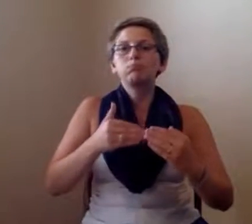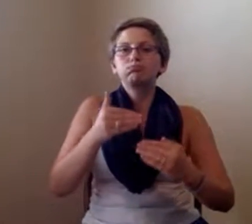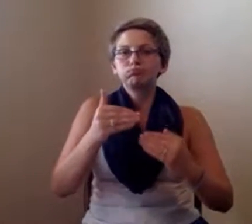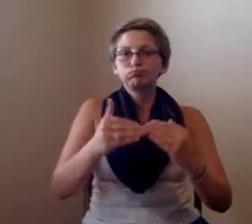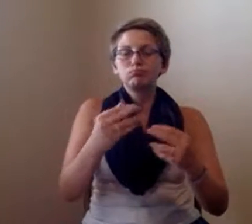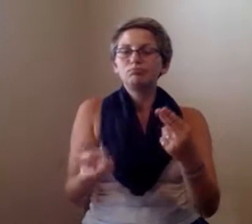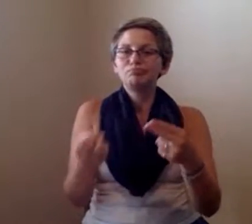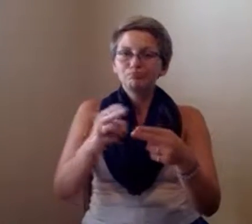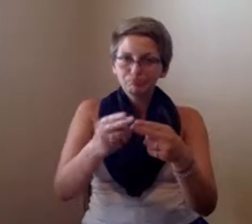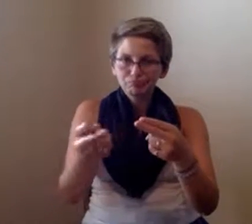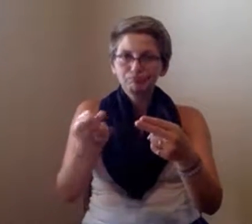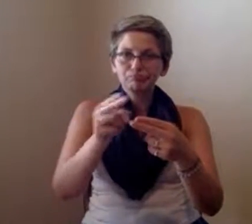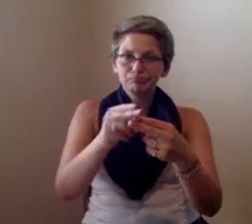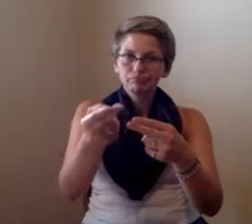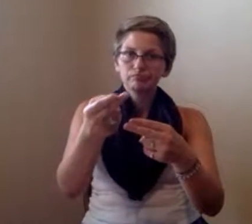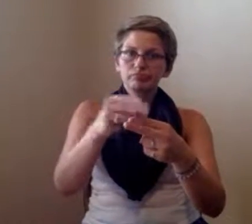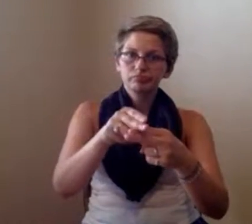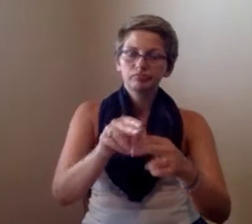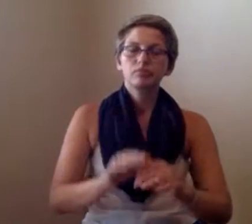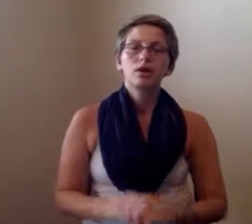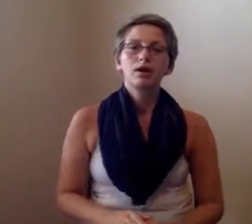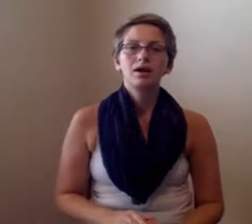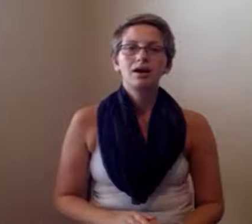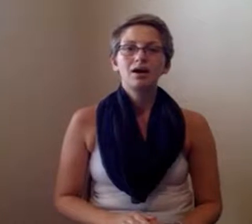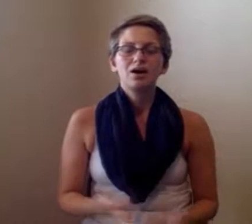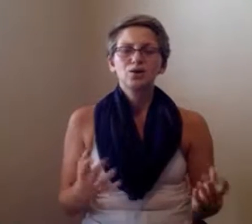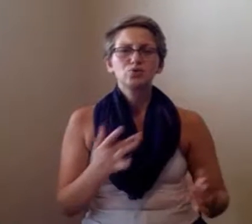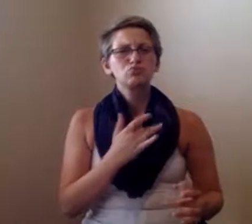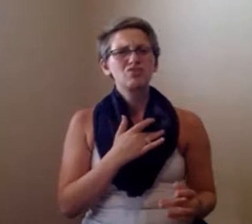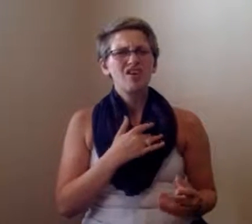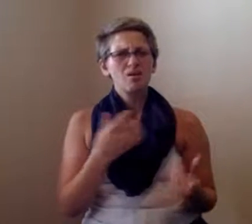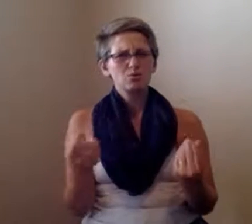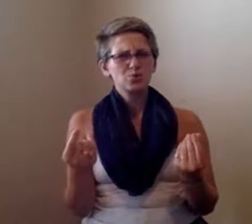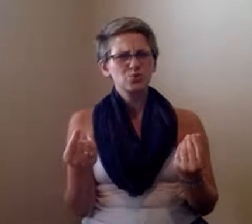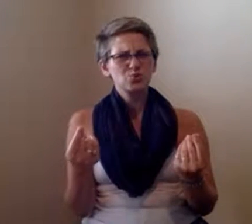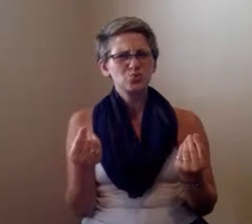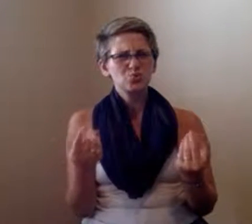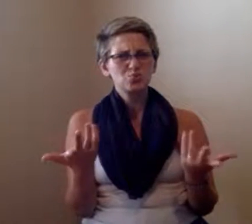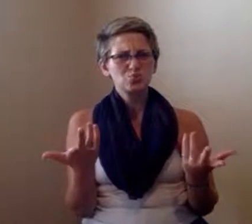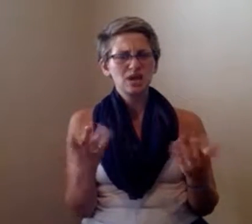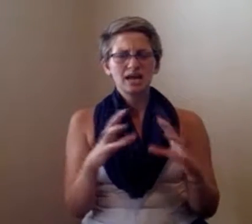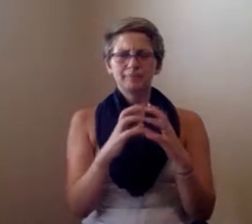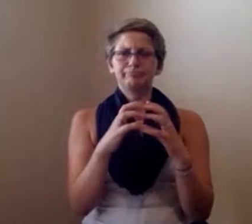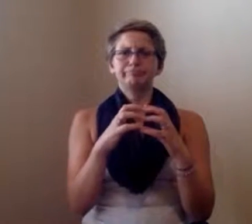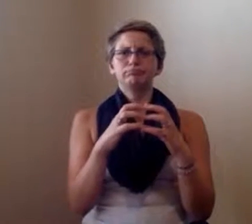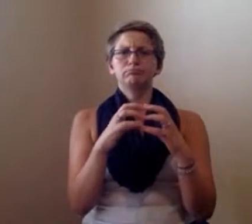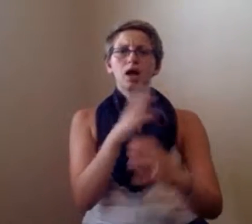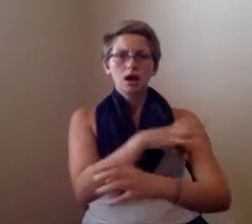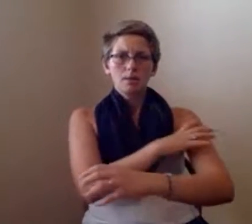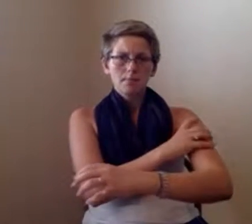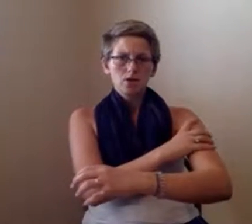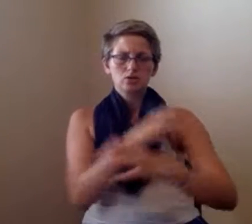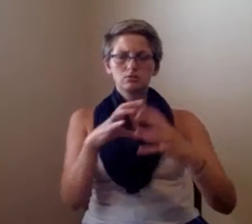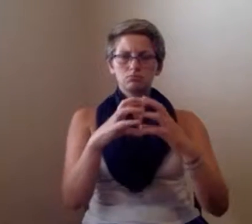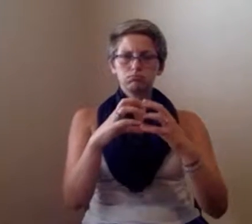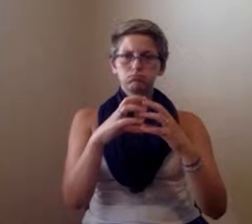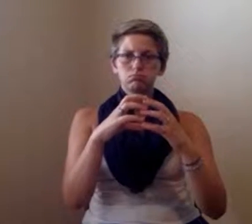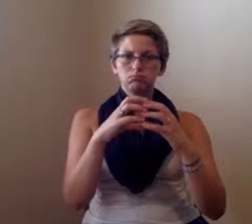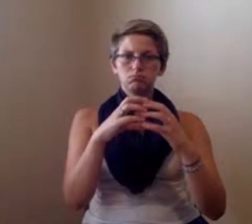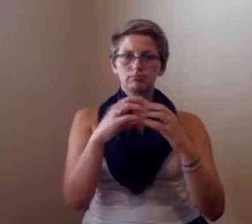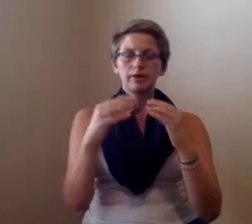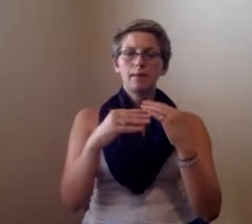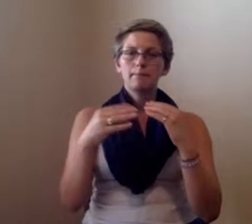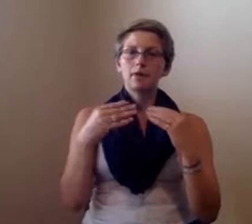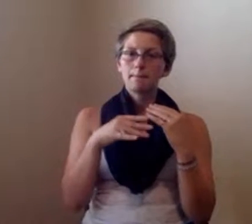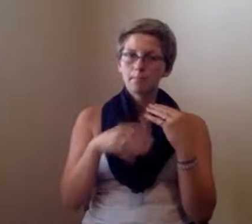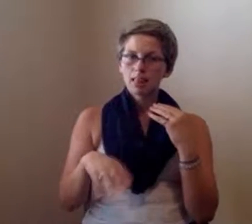heart anyway? The heart is a big muscle, and it basically pumps blood and oxygen to the whole body. So you can see if you have damage to